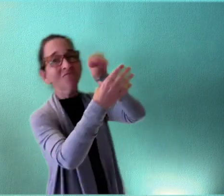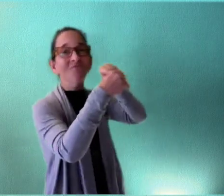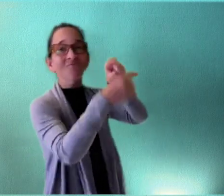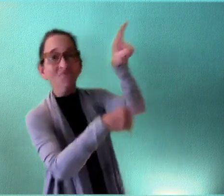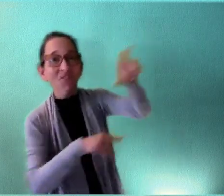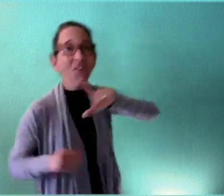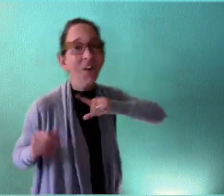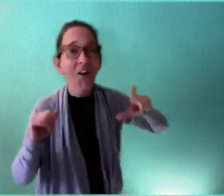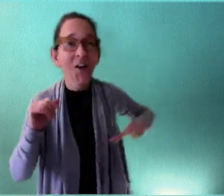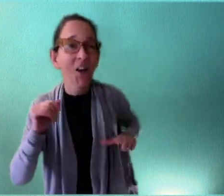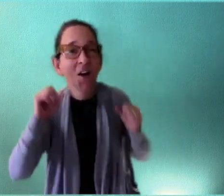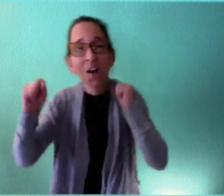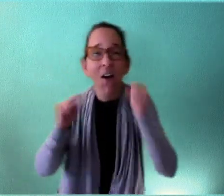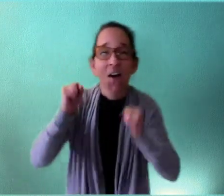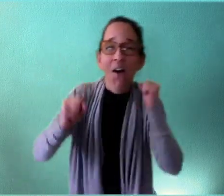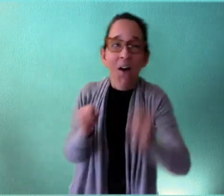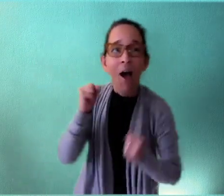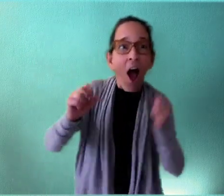in the Lord.